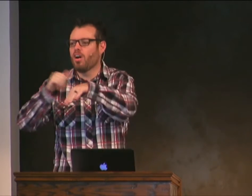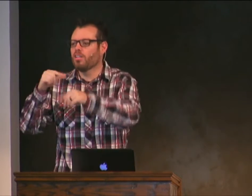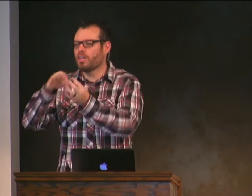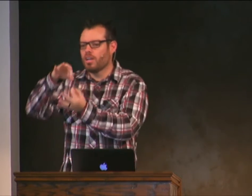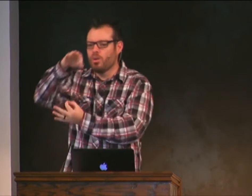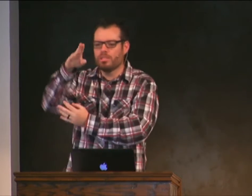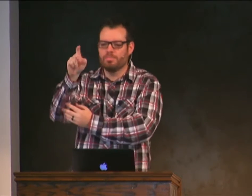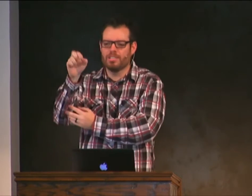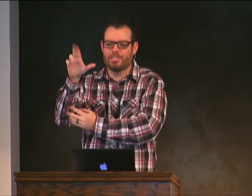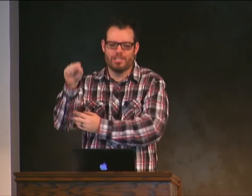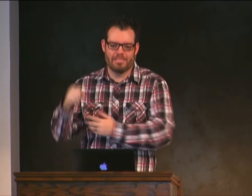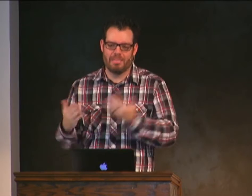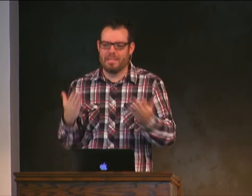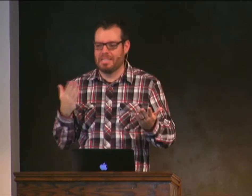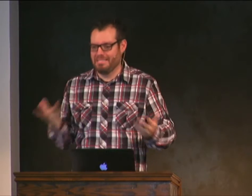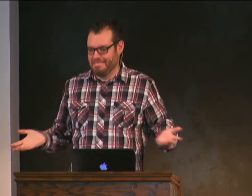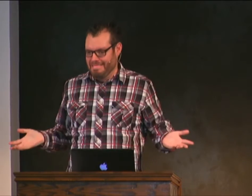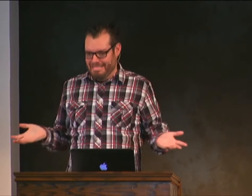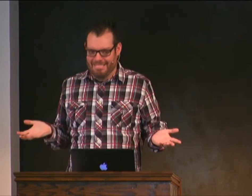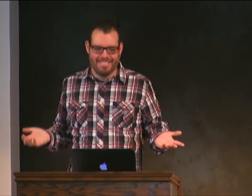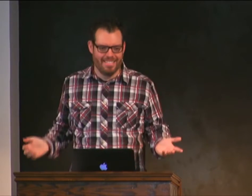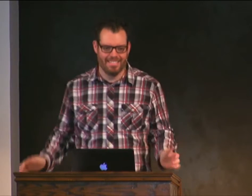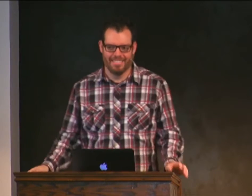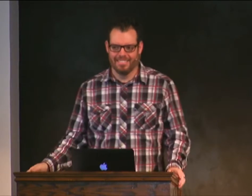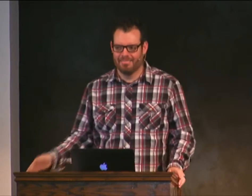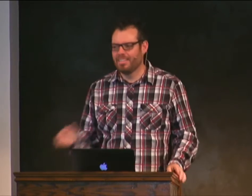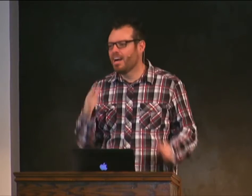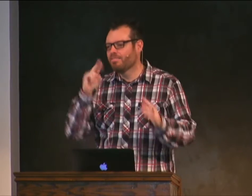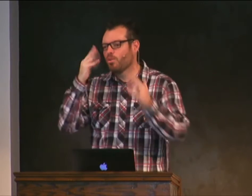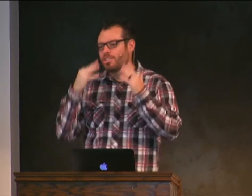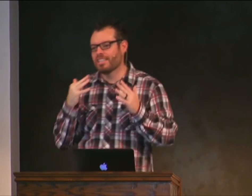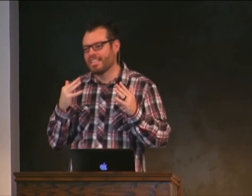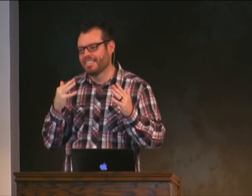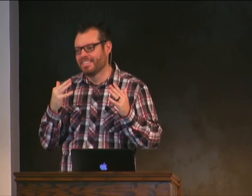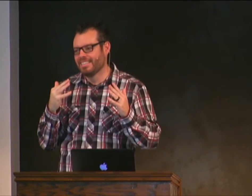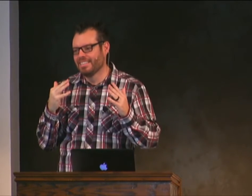Well, you call them the Ghostbusters, maybe. But